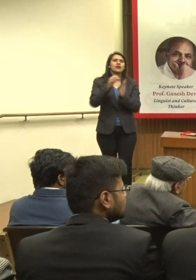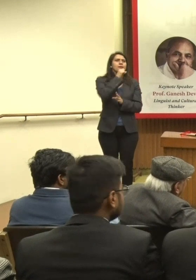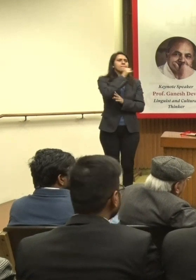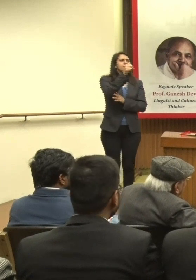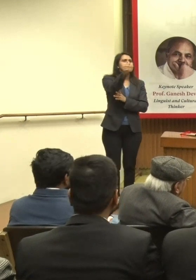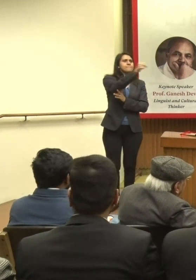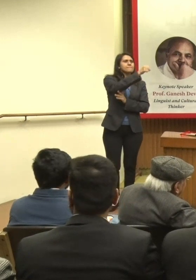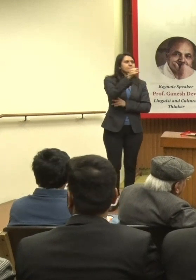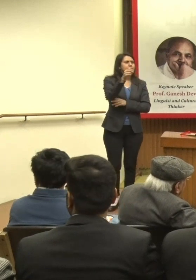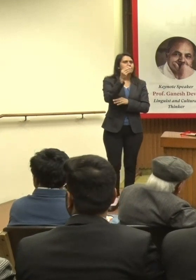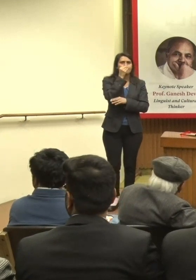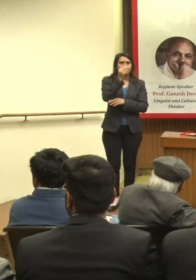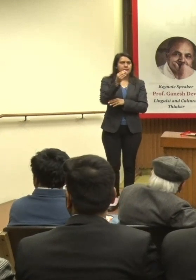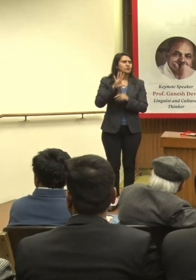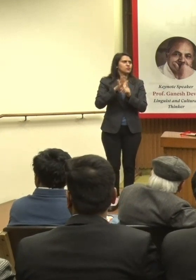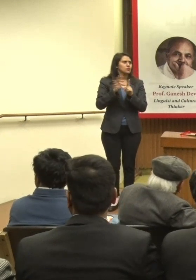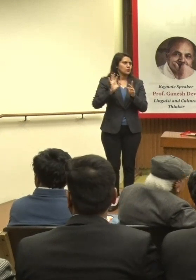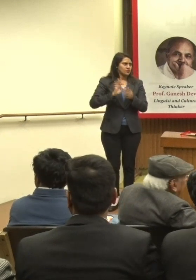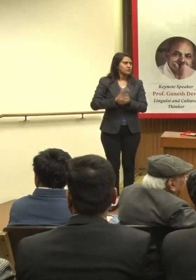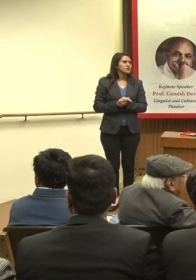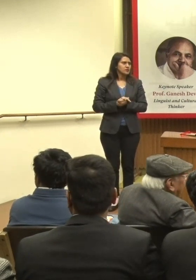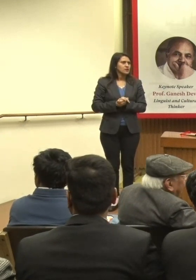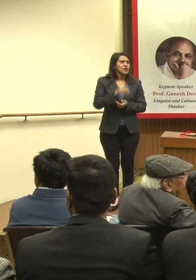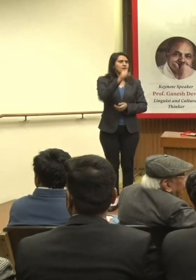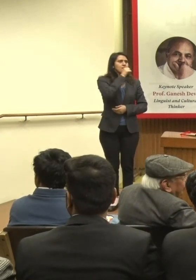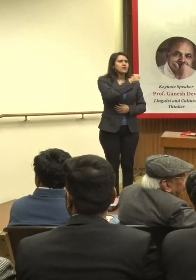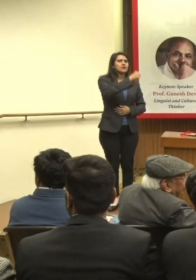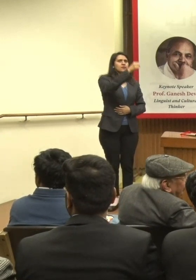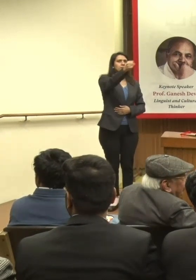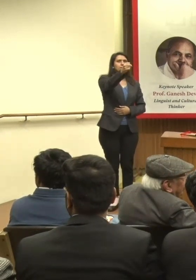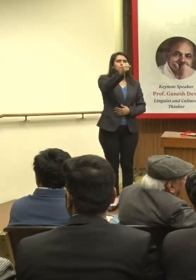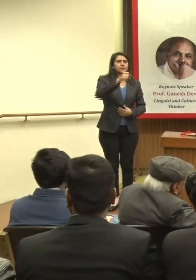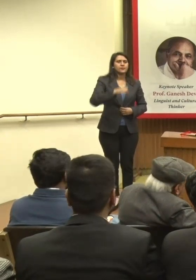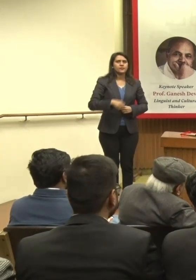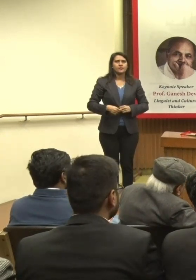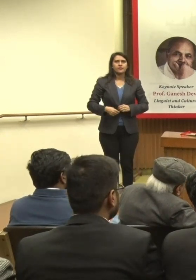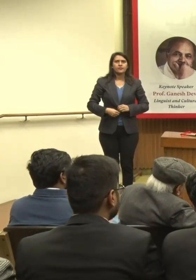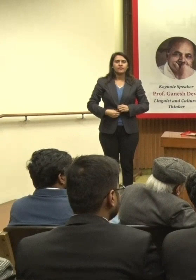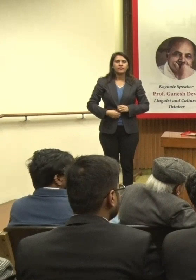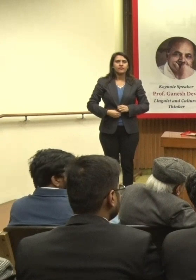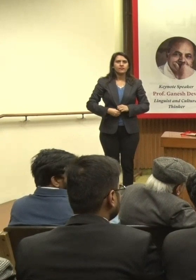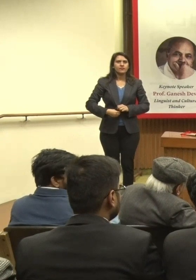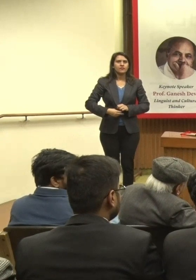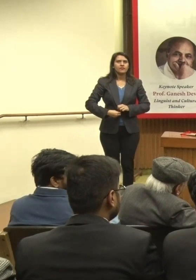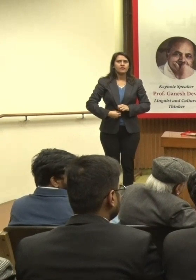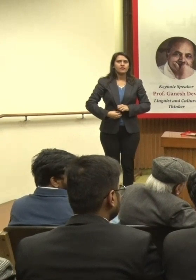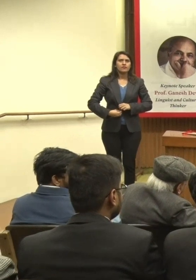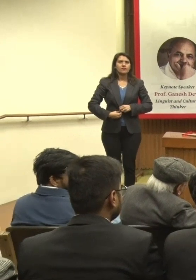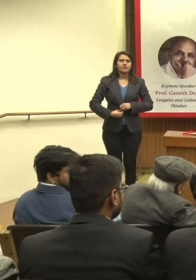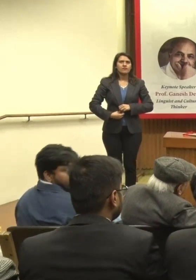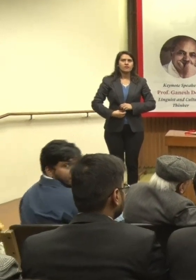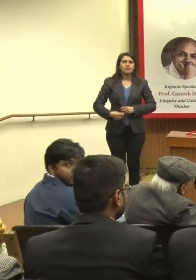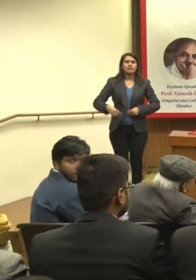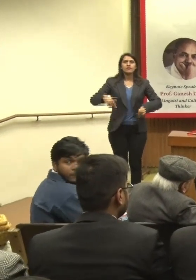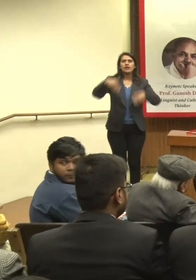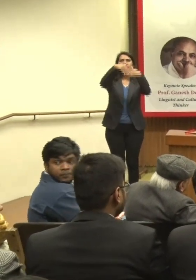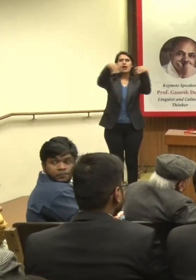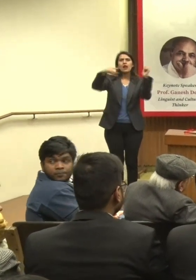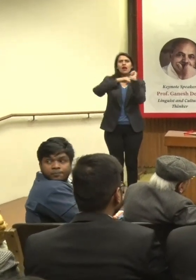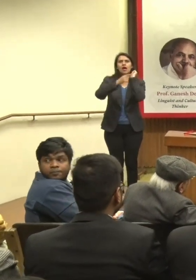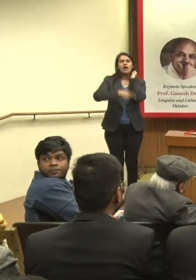can go around, there is a mic. We could get it back there to the last room, please.